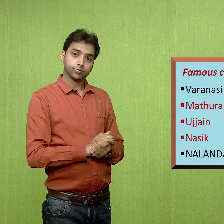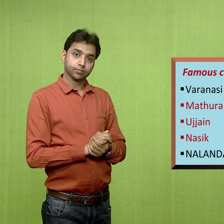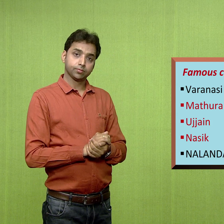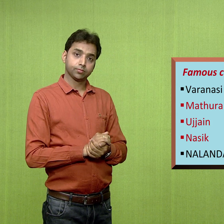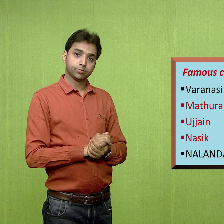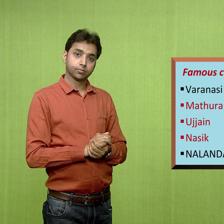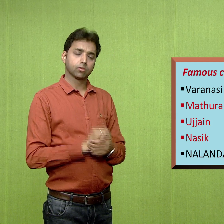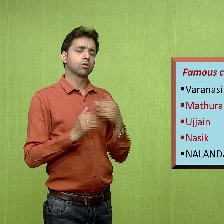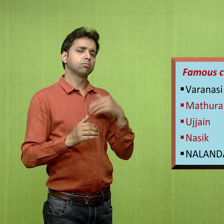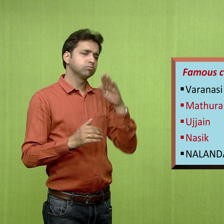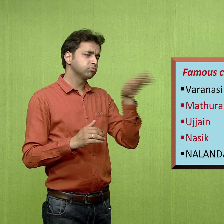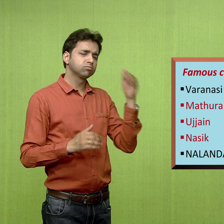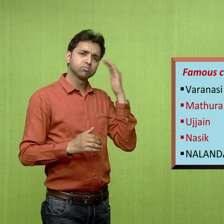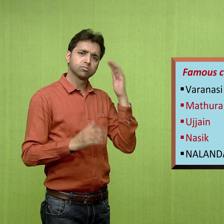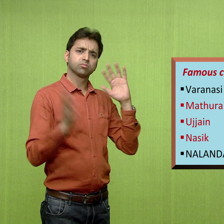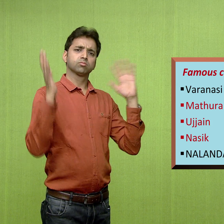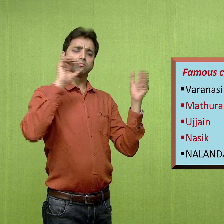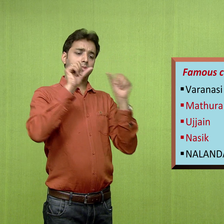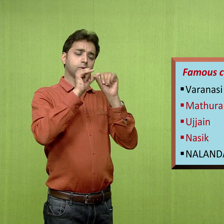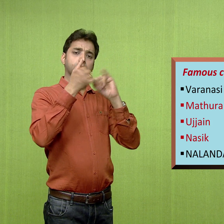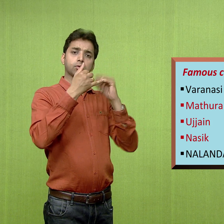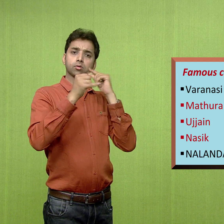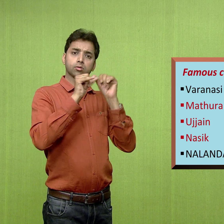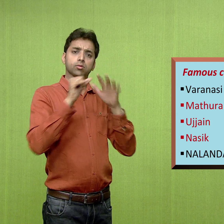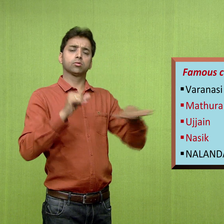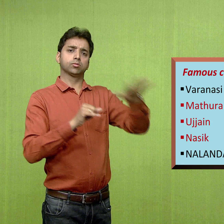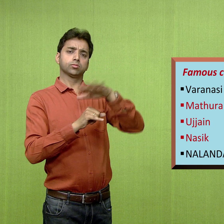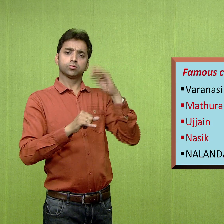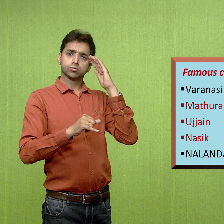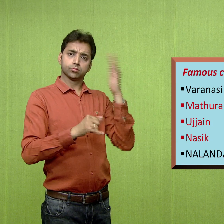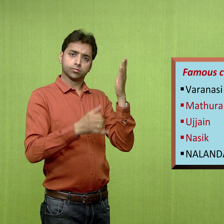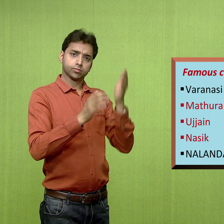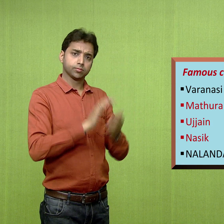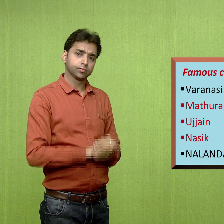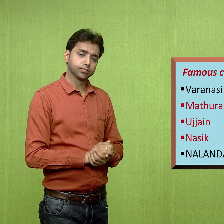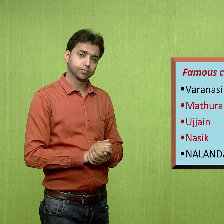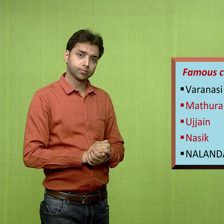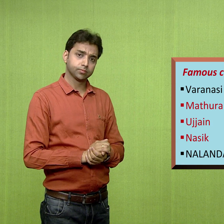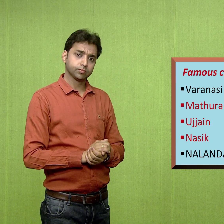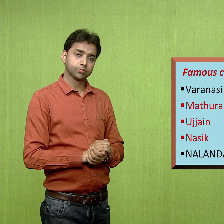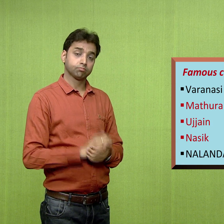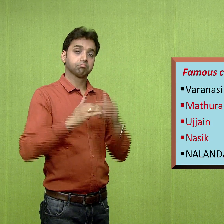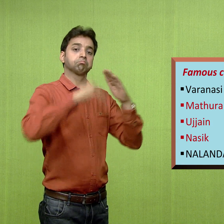was known all over Asia for its high standard of